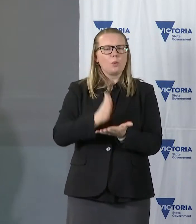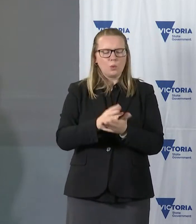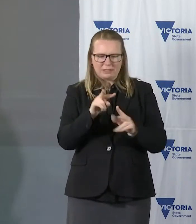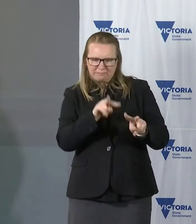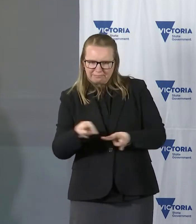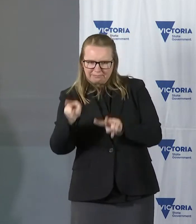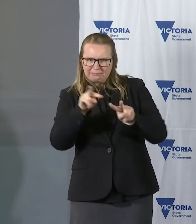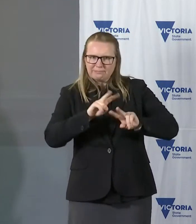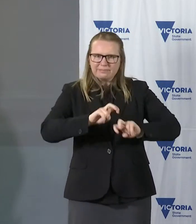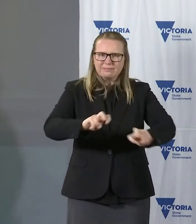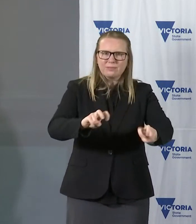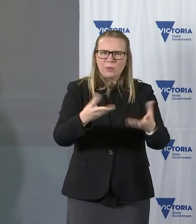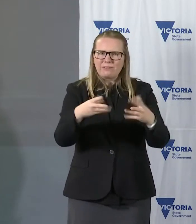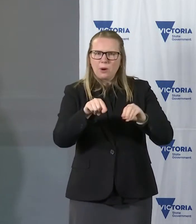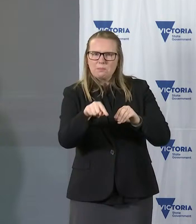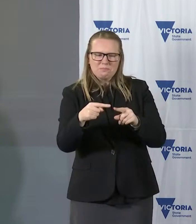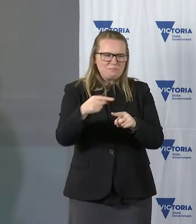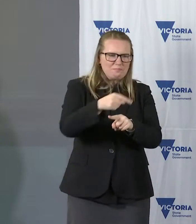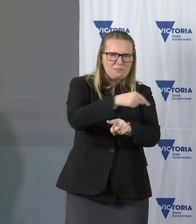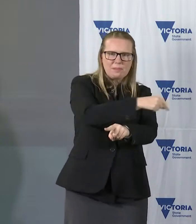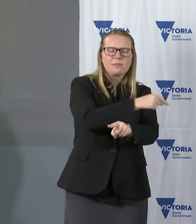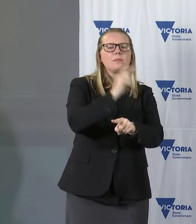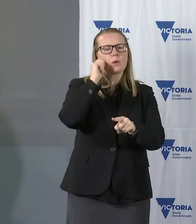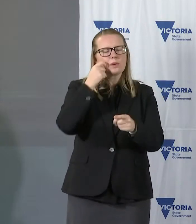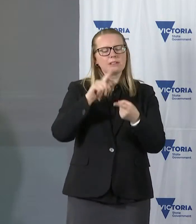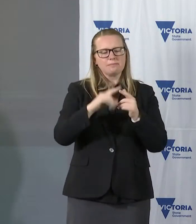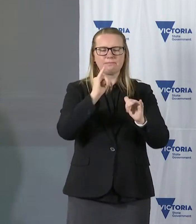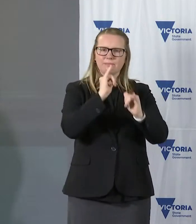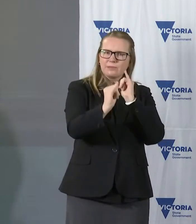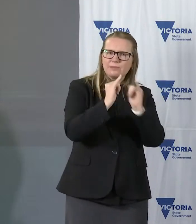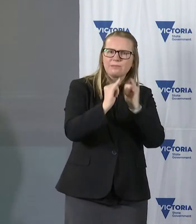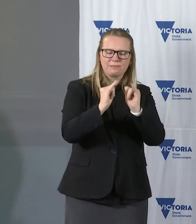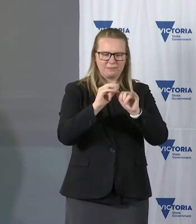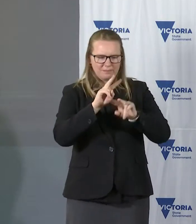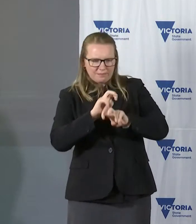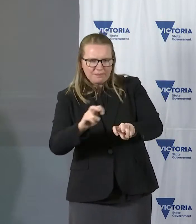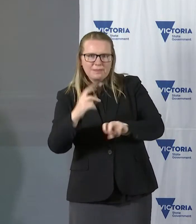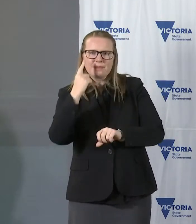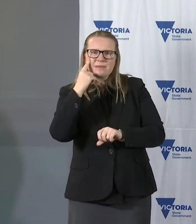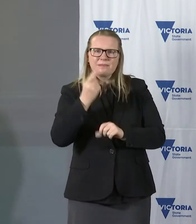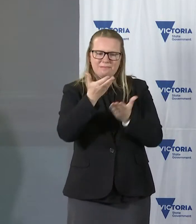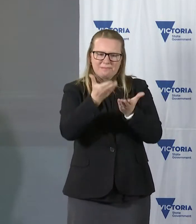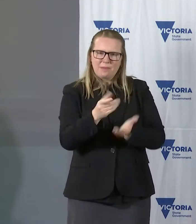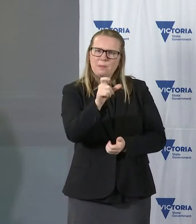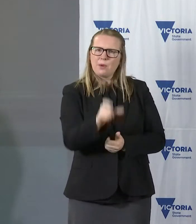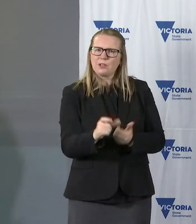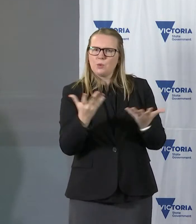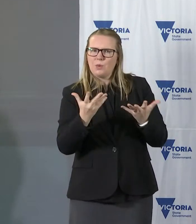acquired it, but we have to go through that process of interviewing, understand where he's been whilst potentially